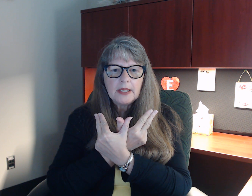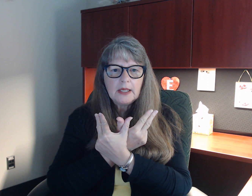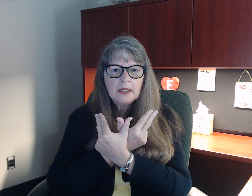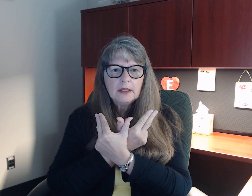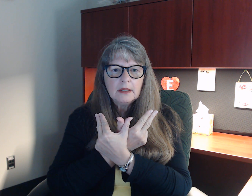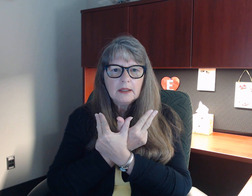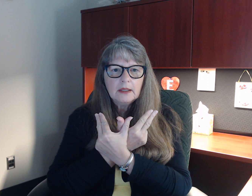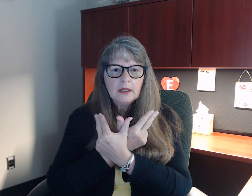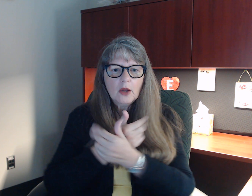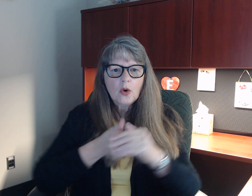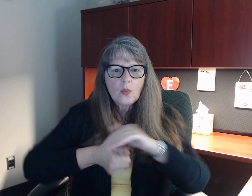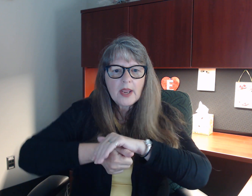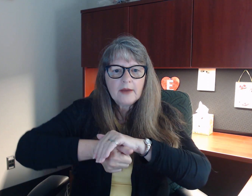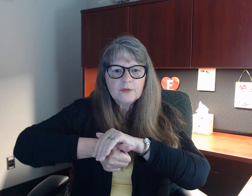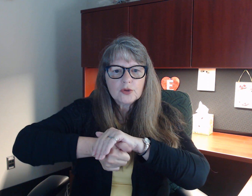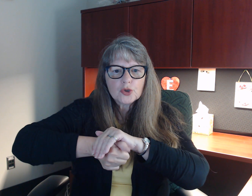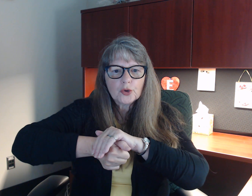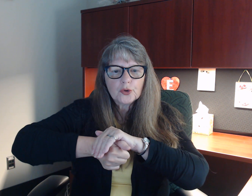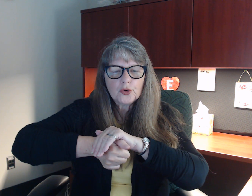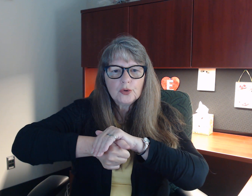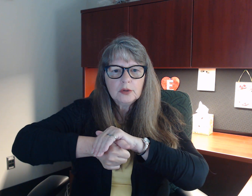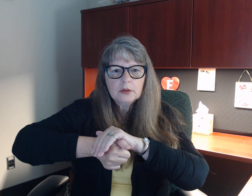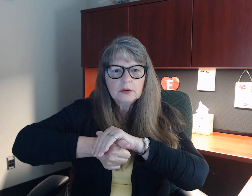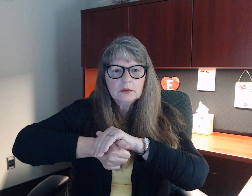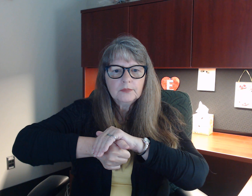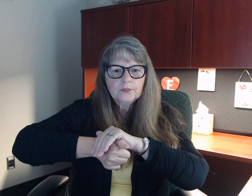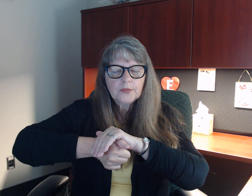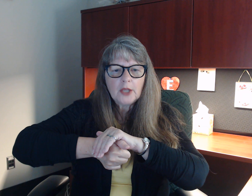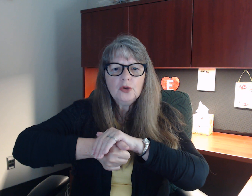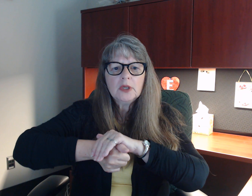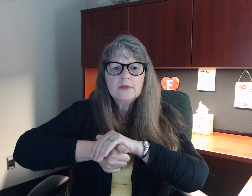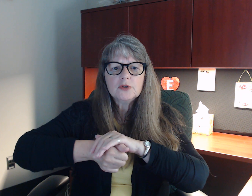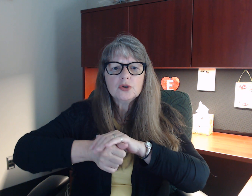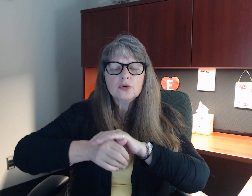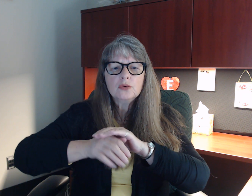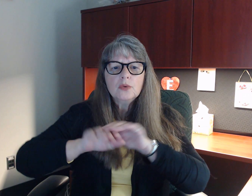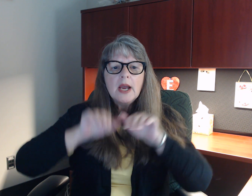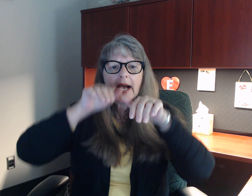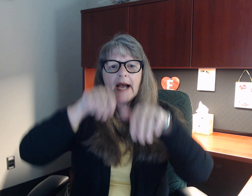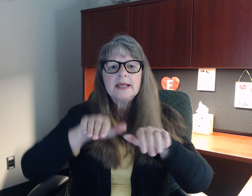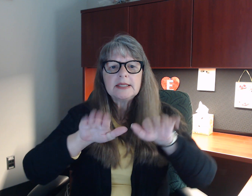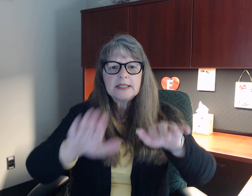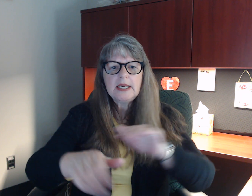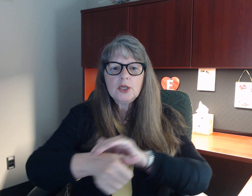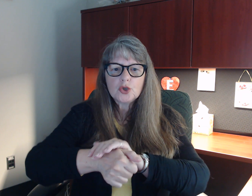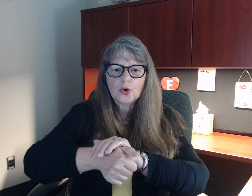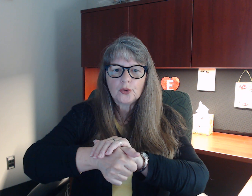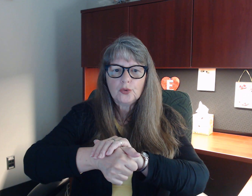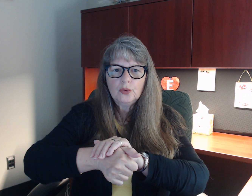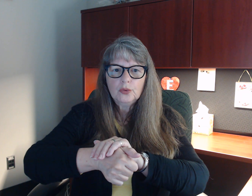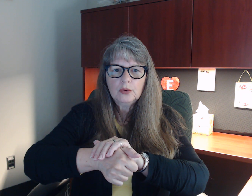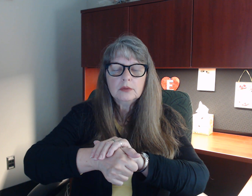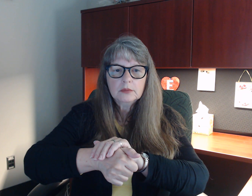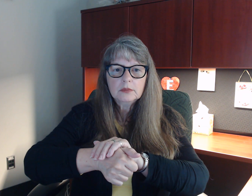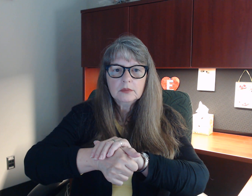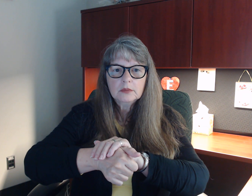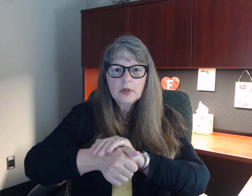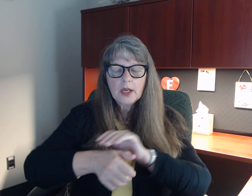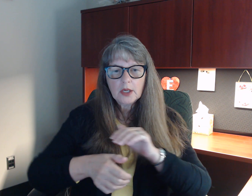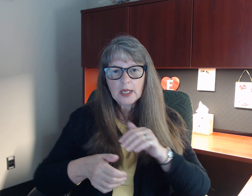bunny. We have turtle, and you can even do a sea turtle. And